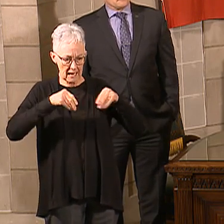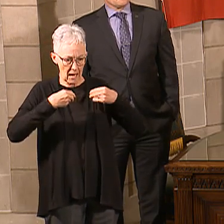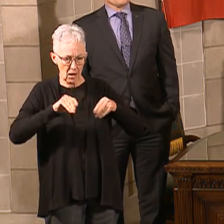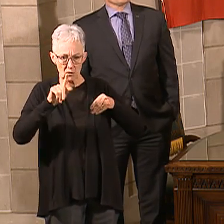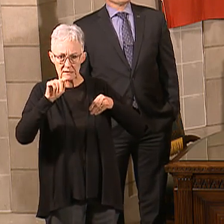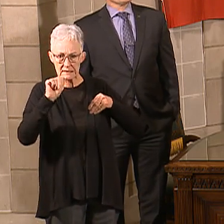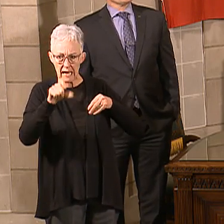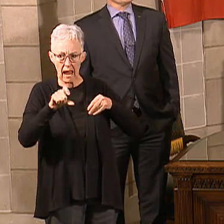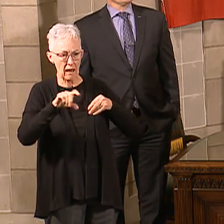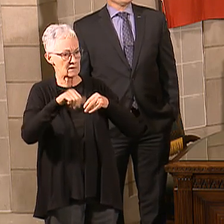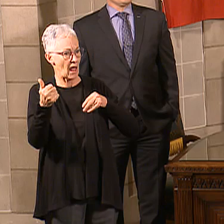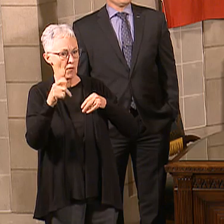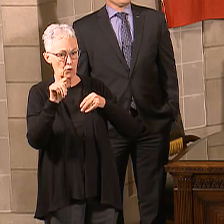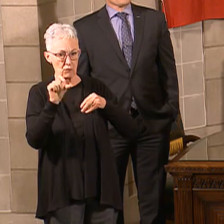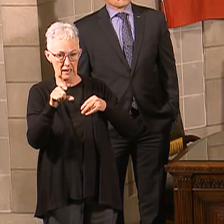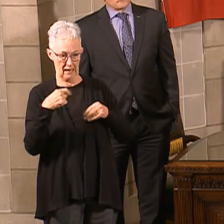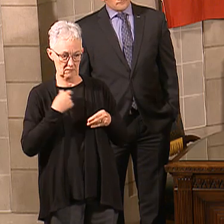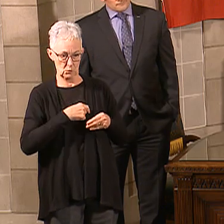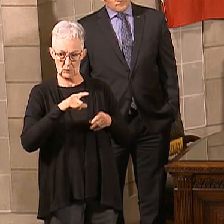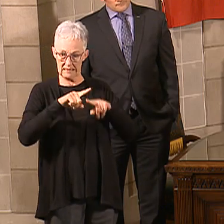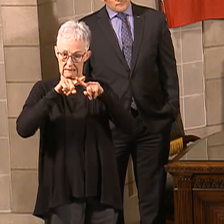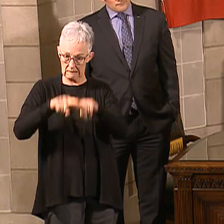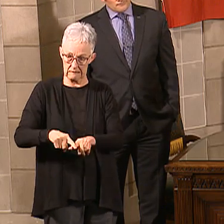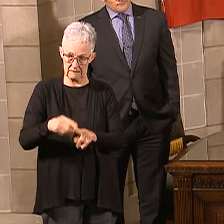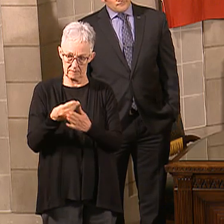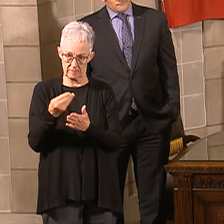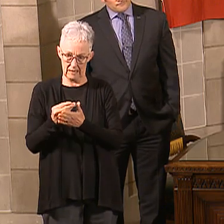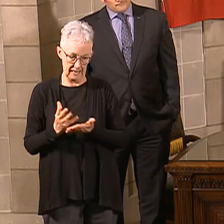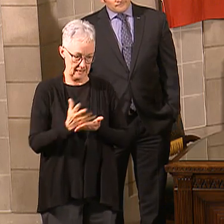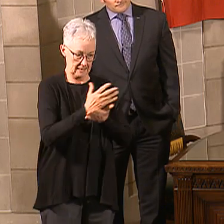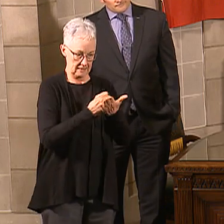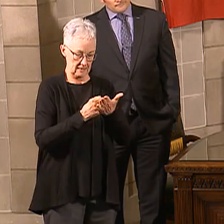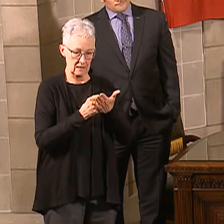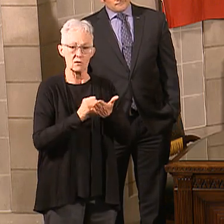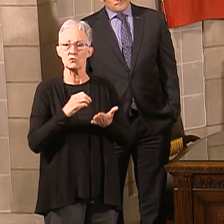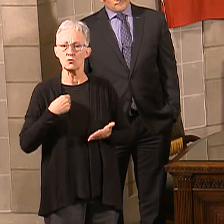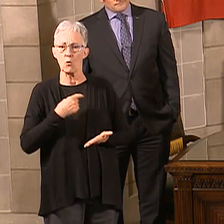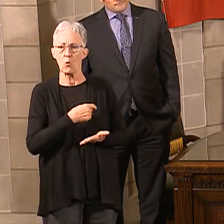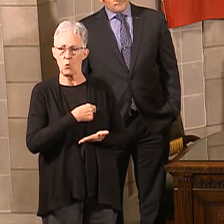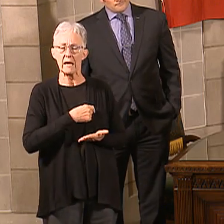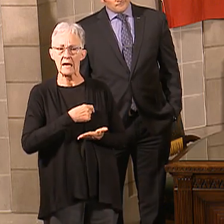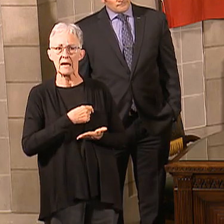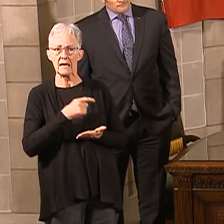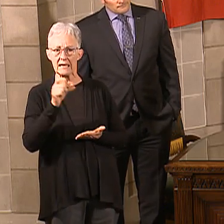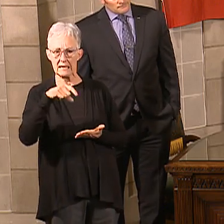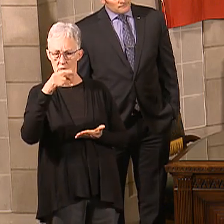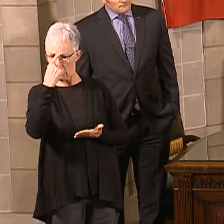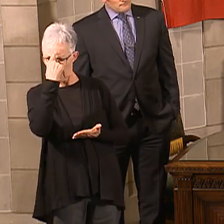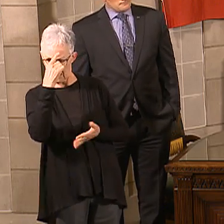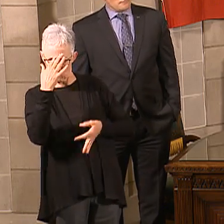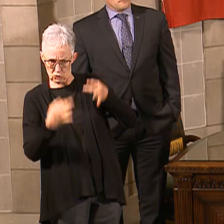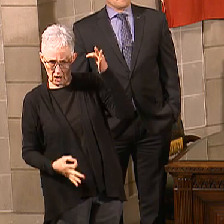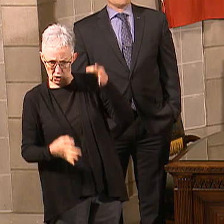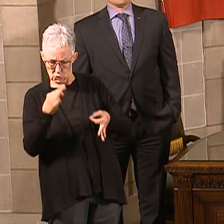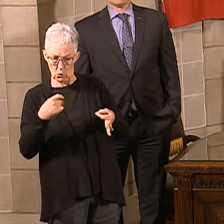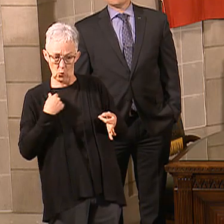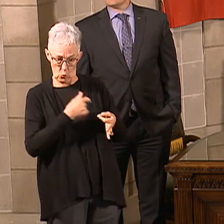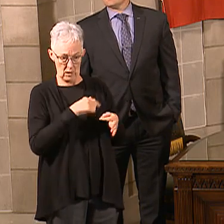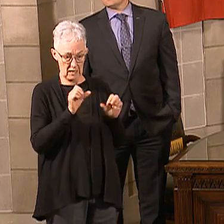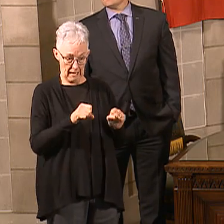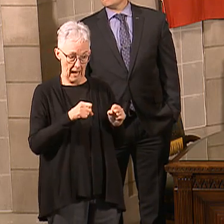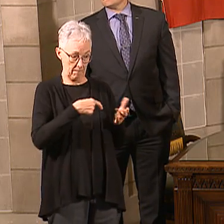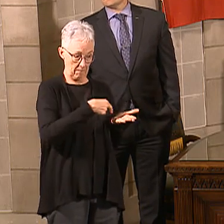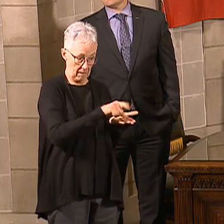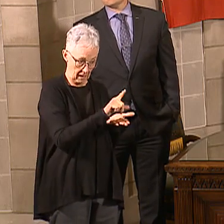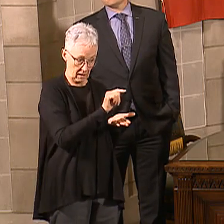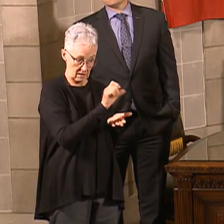many important functions, and we are important in responding to this coronavirus. So having the revenues available to be able to do this is